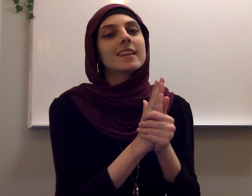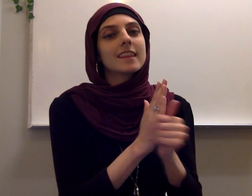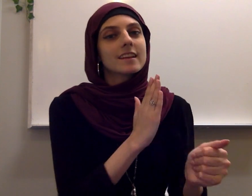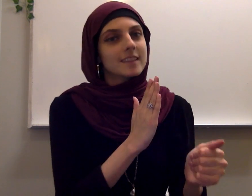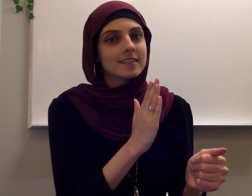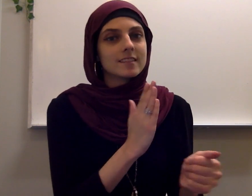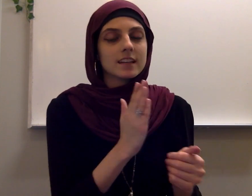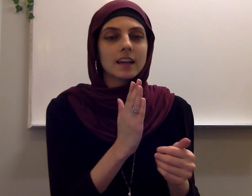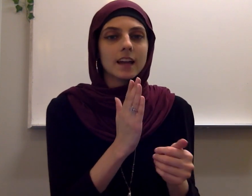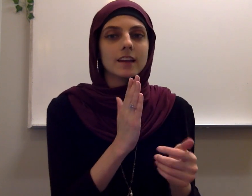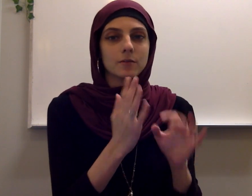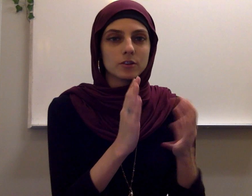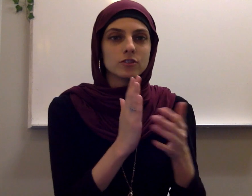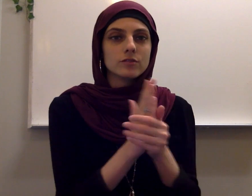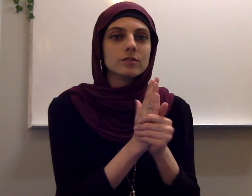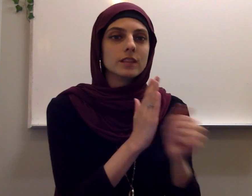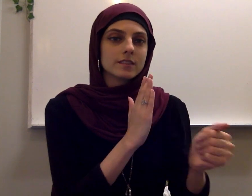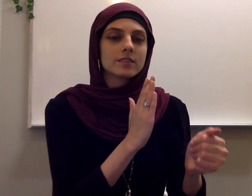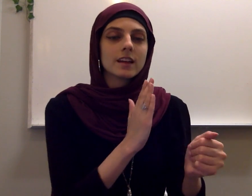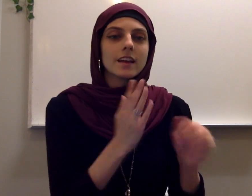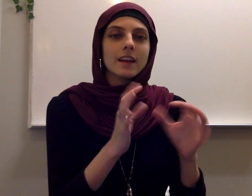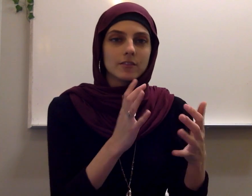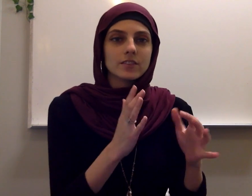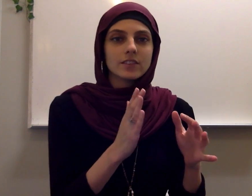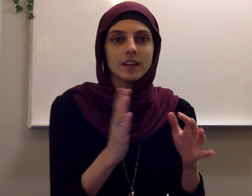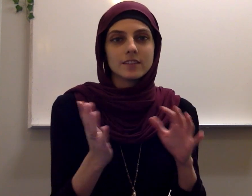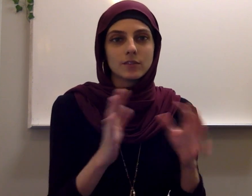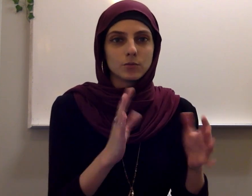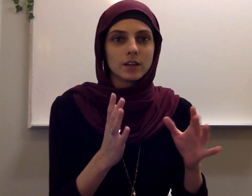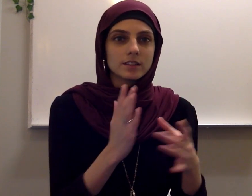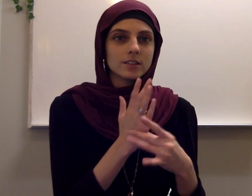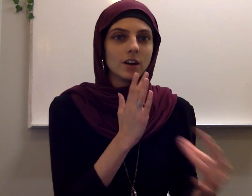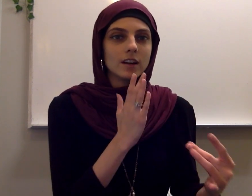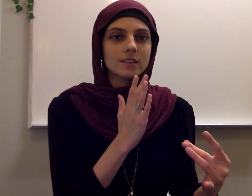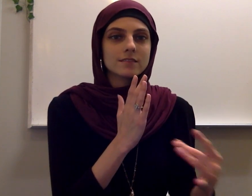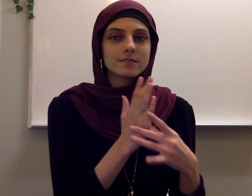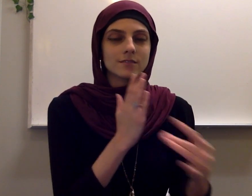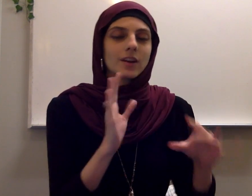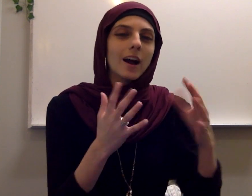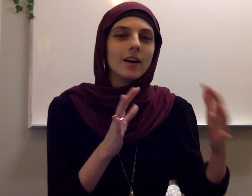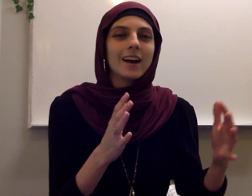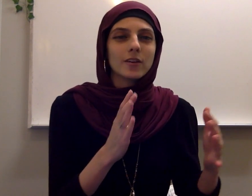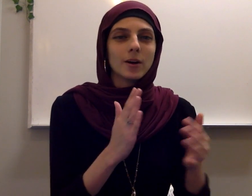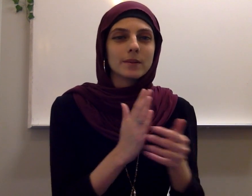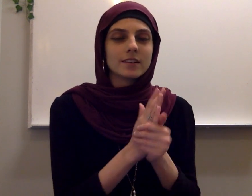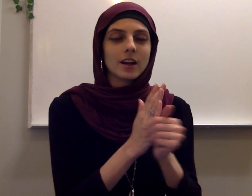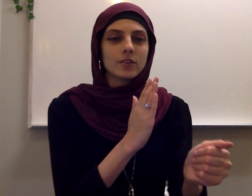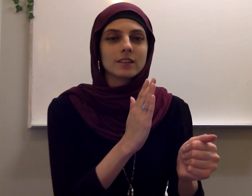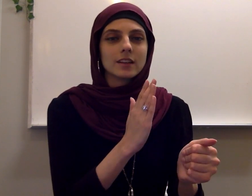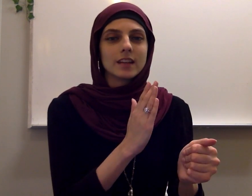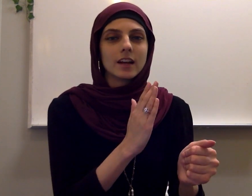the intensity again in which you do this emphasizes whether or not, or how competent or how skilled they are.